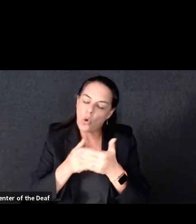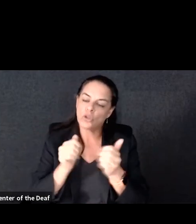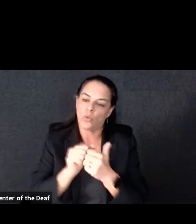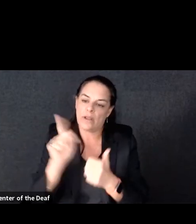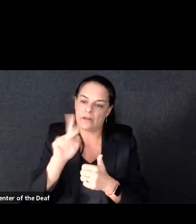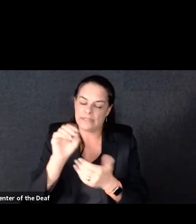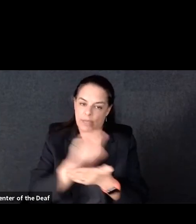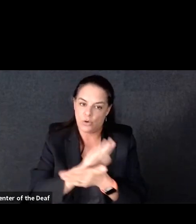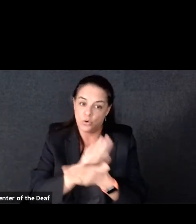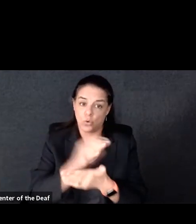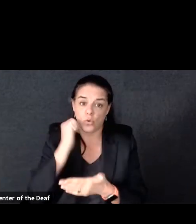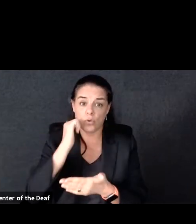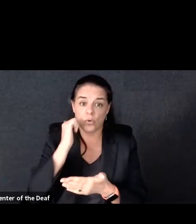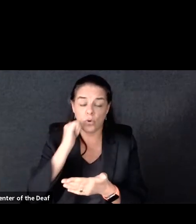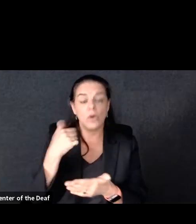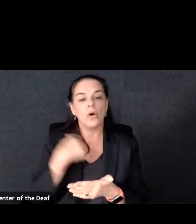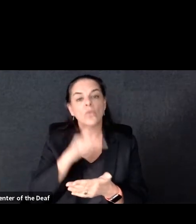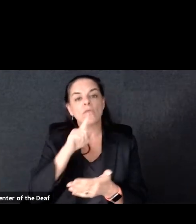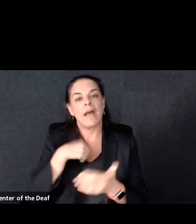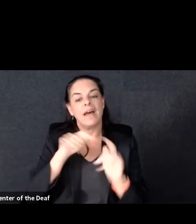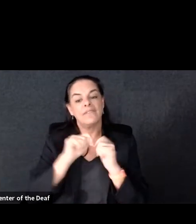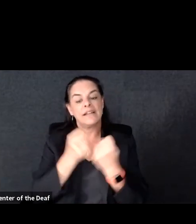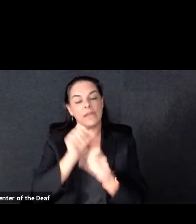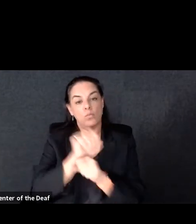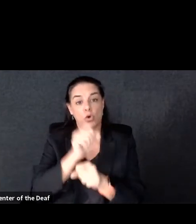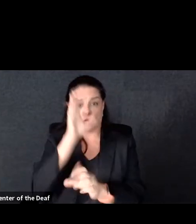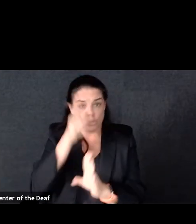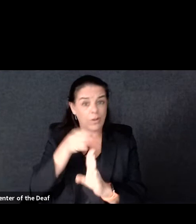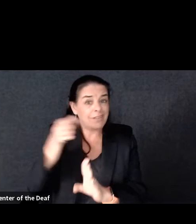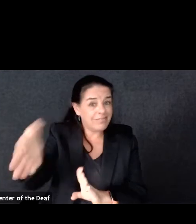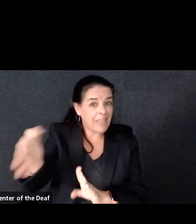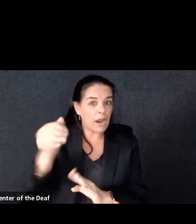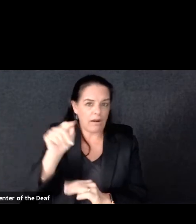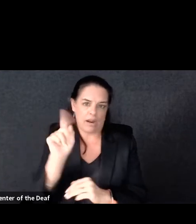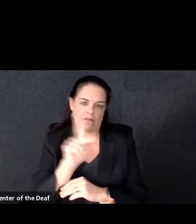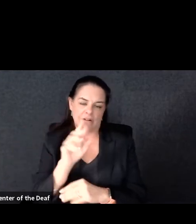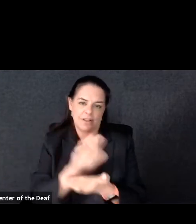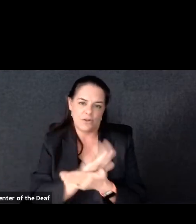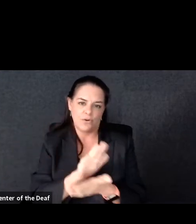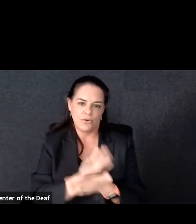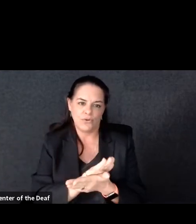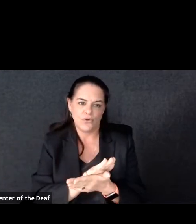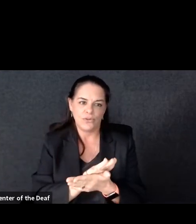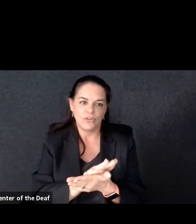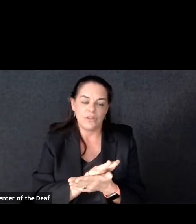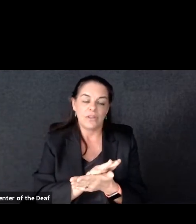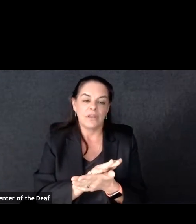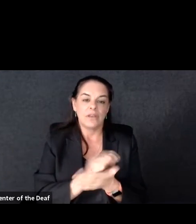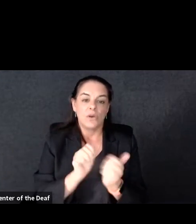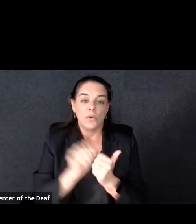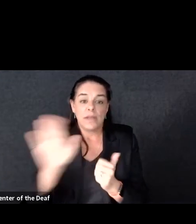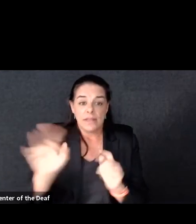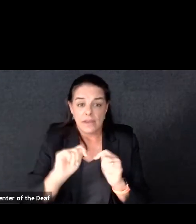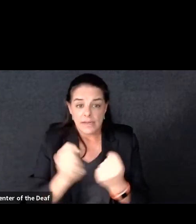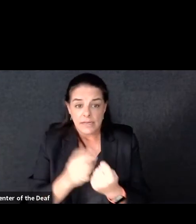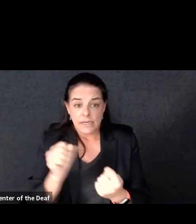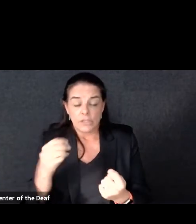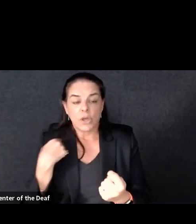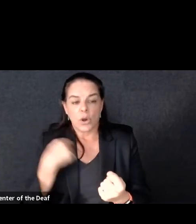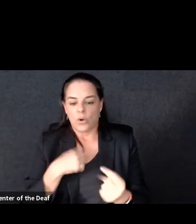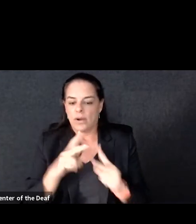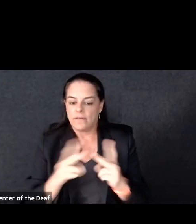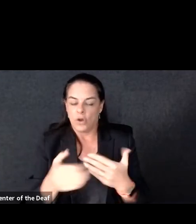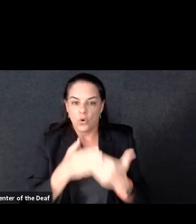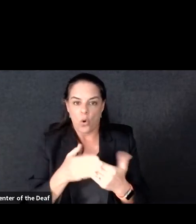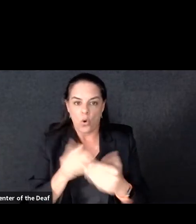Schools every day. We actually have a team that works directly at Knox County Schools and with their team, and so we're in very close contact.